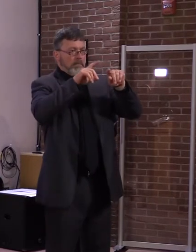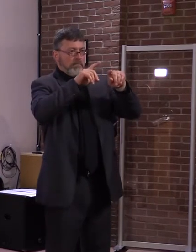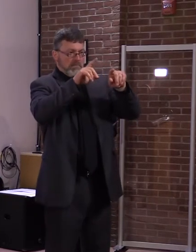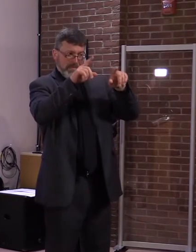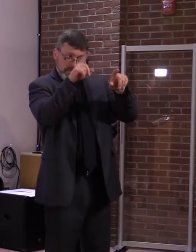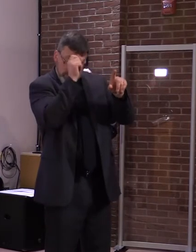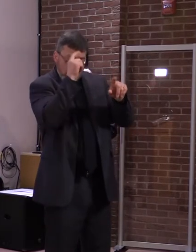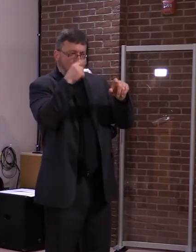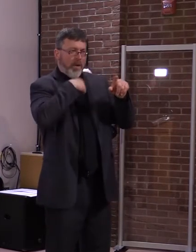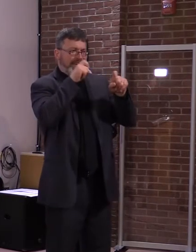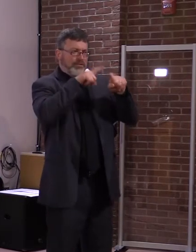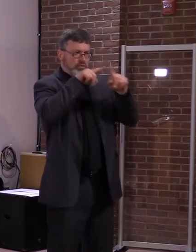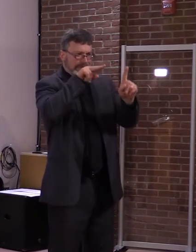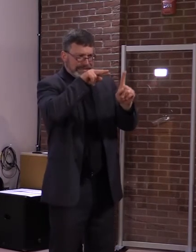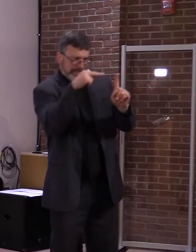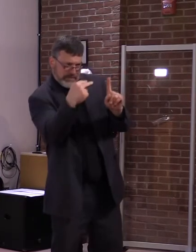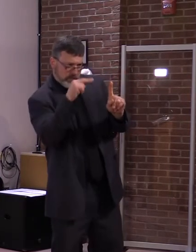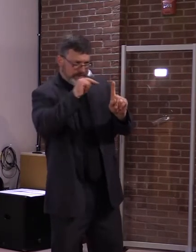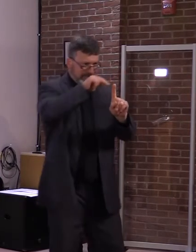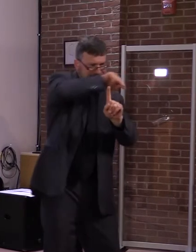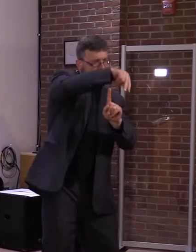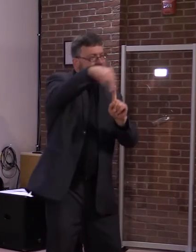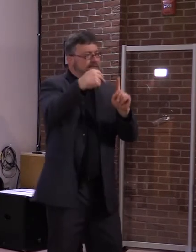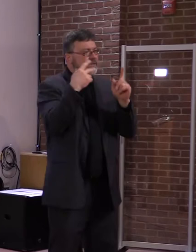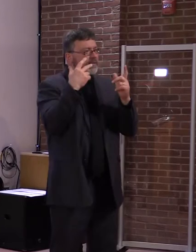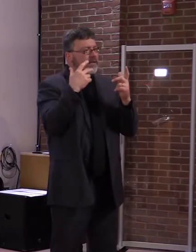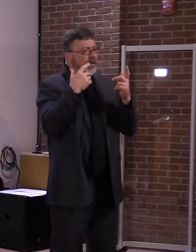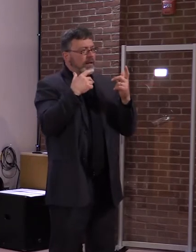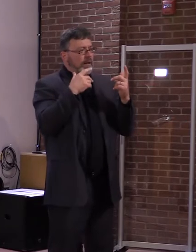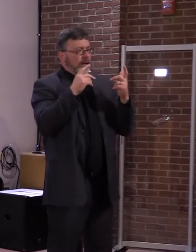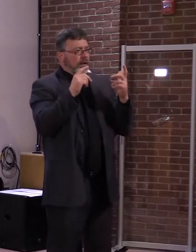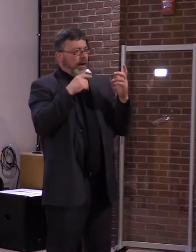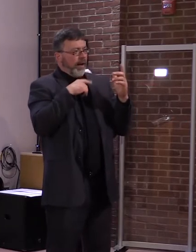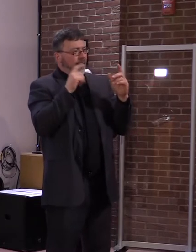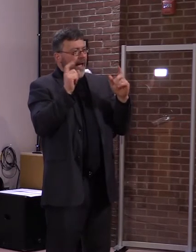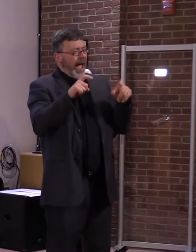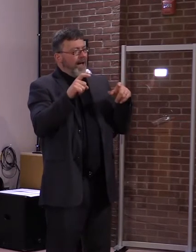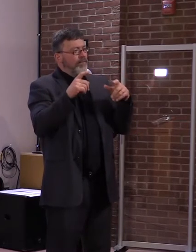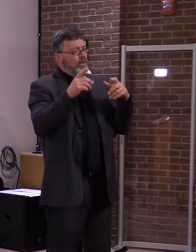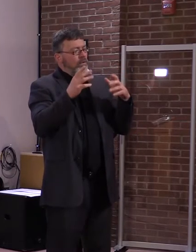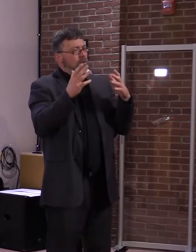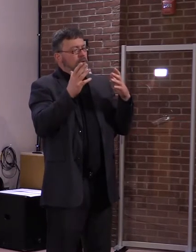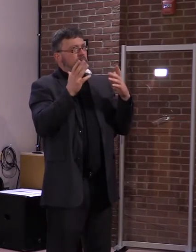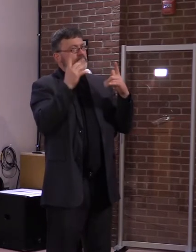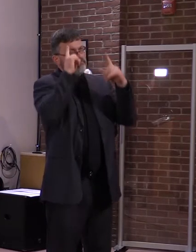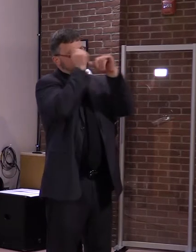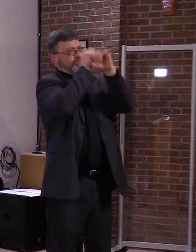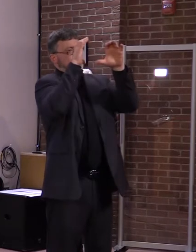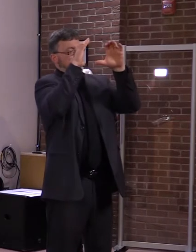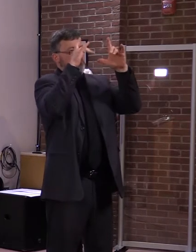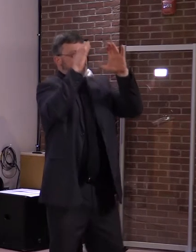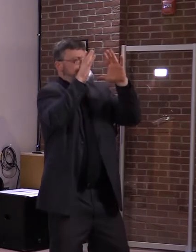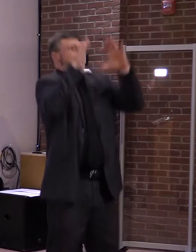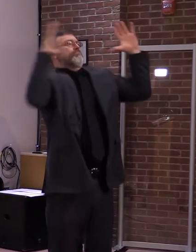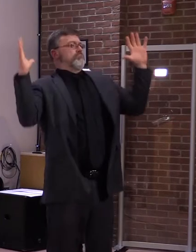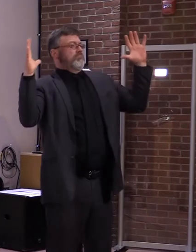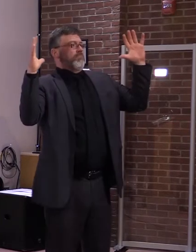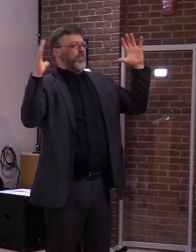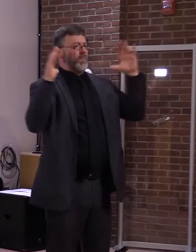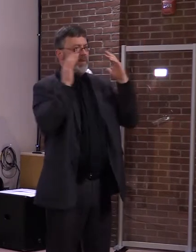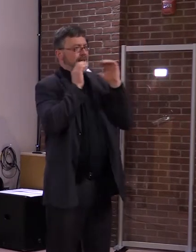different way of thinking about things, particularly for those